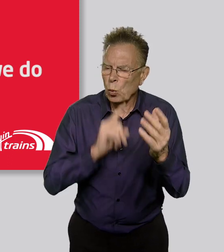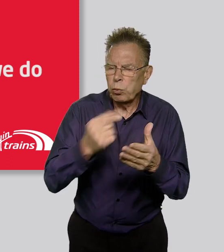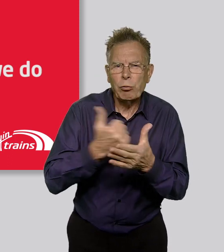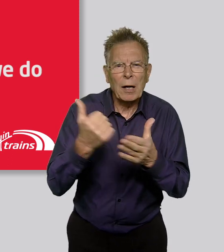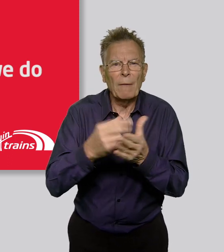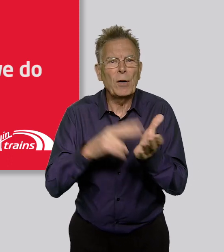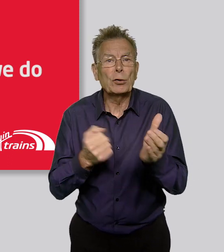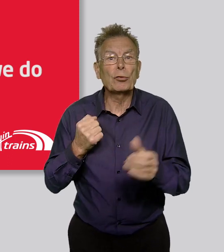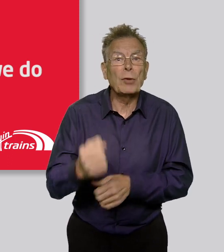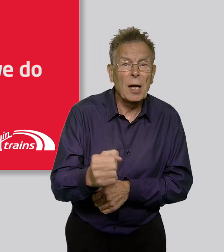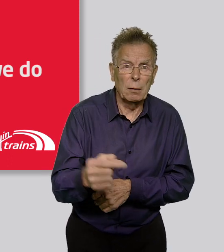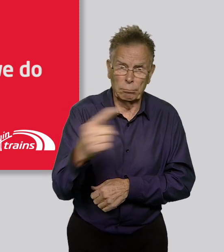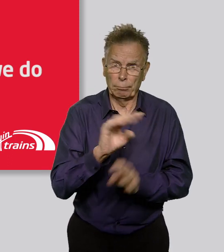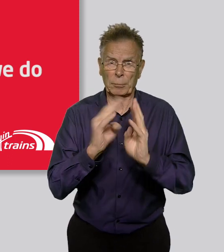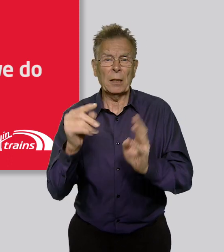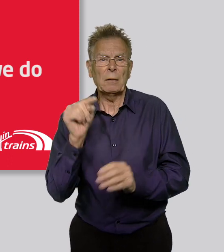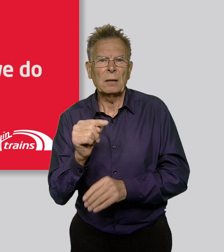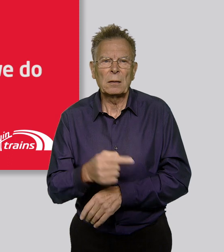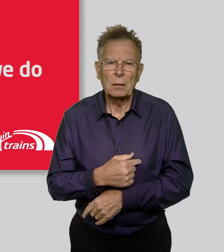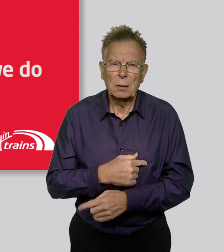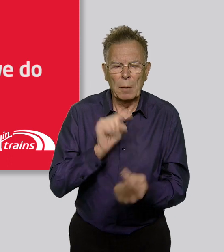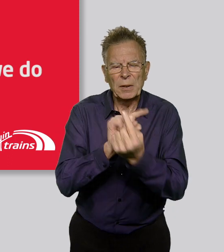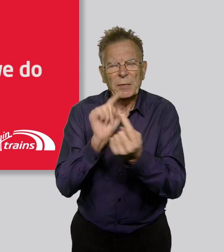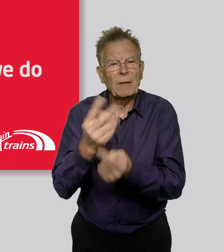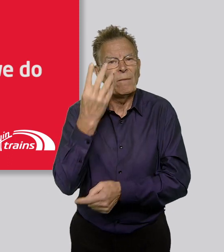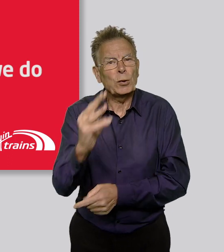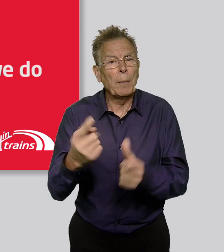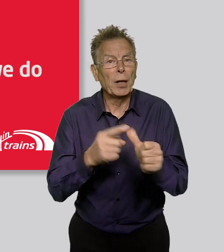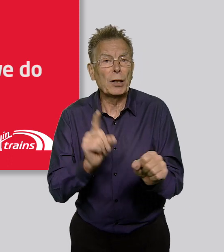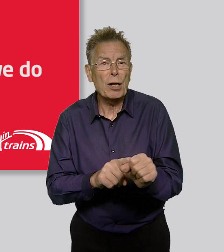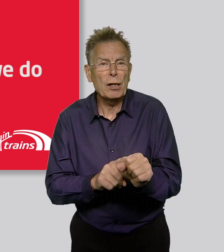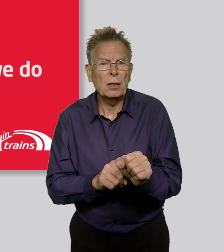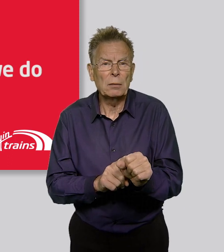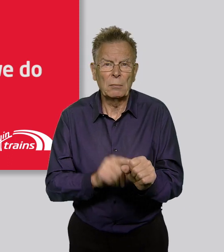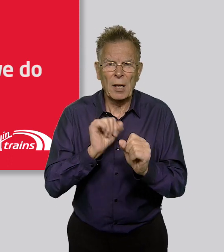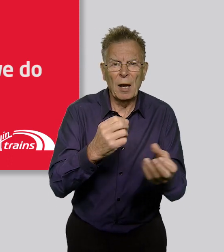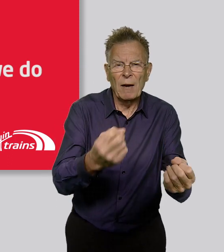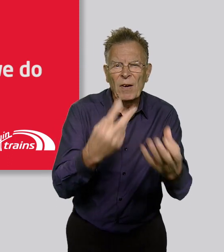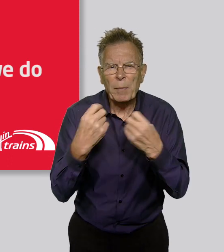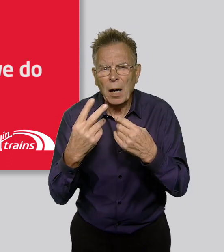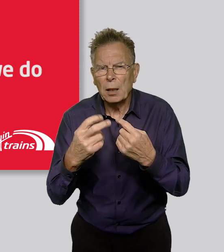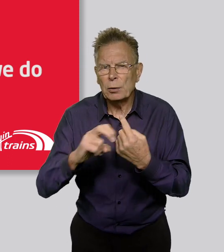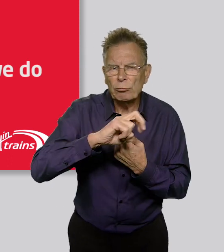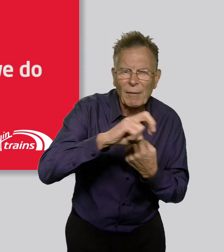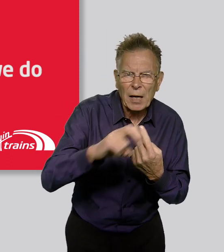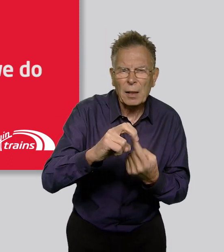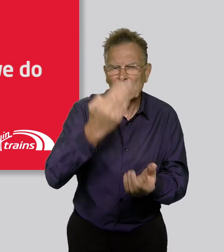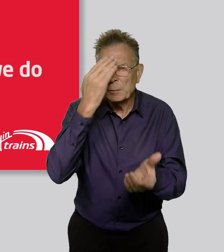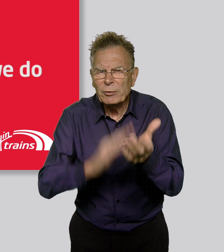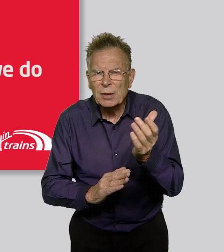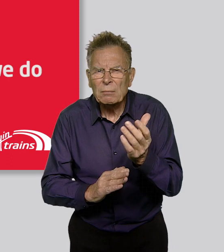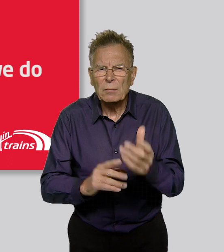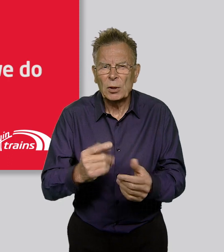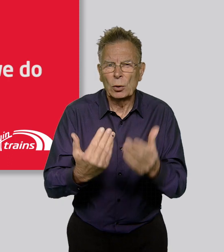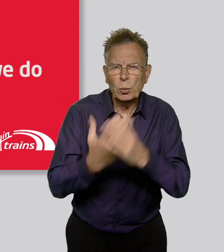Virgin Trains customers. They meet face-to-face 4 times a year and provide feedback on their travel